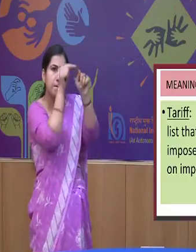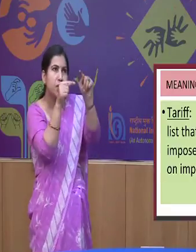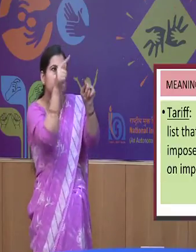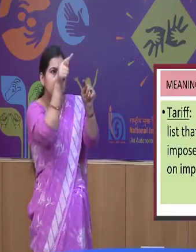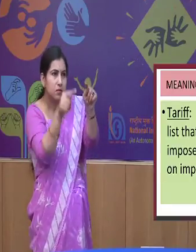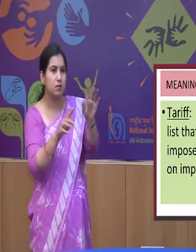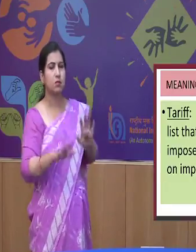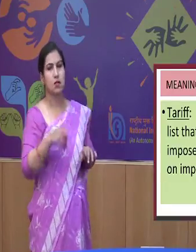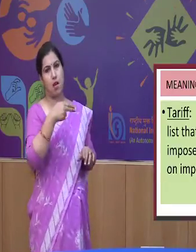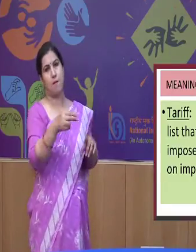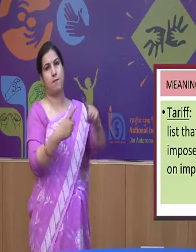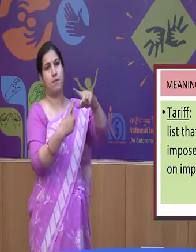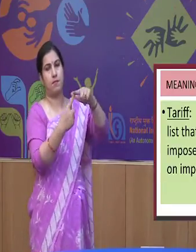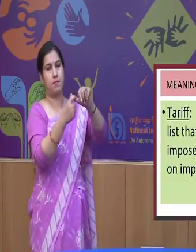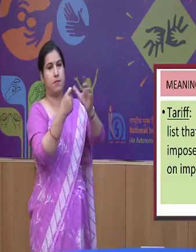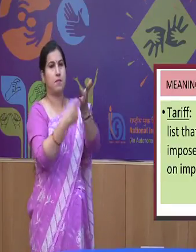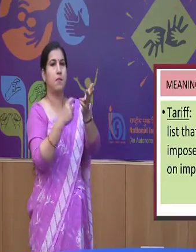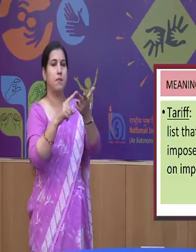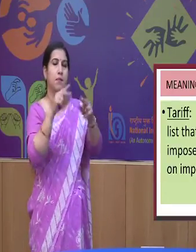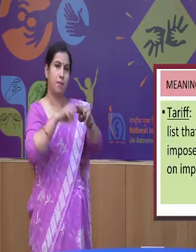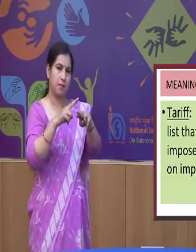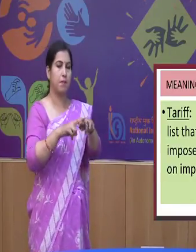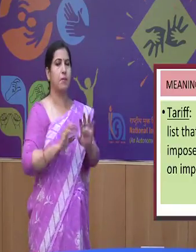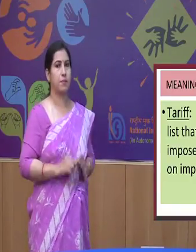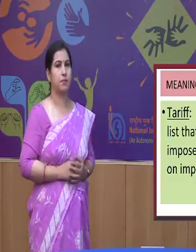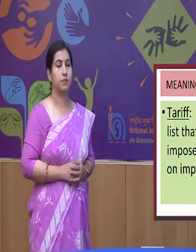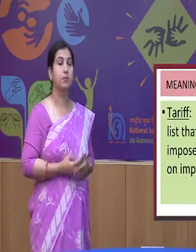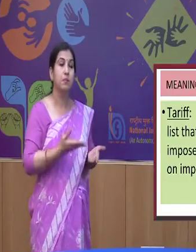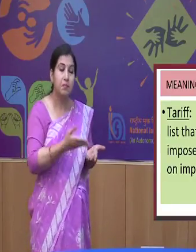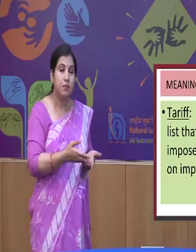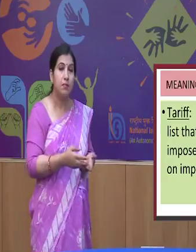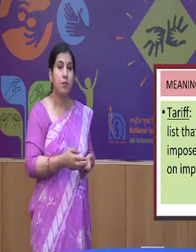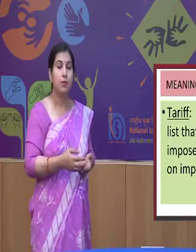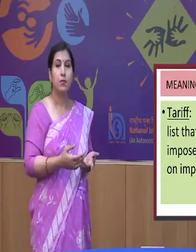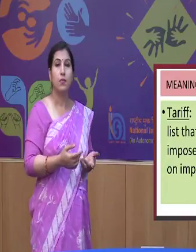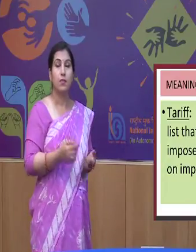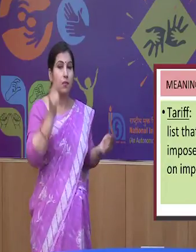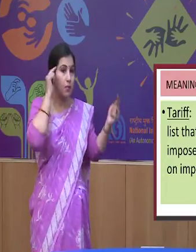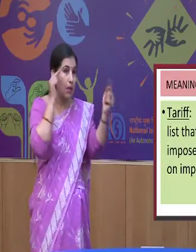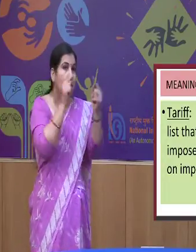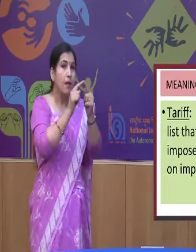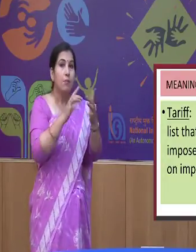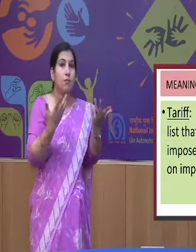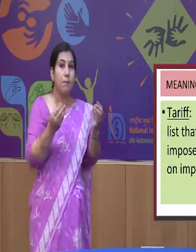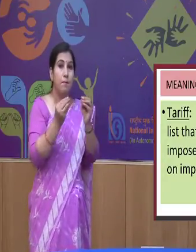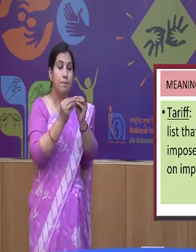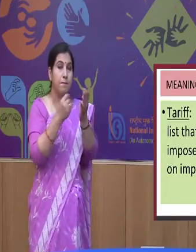So, learners, it would not be wrong to say that the main aim of British policy in